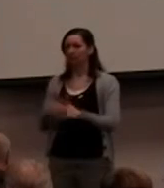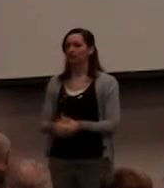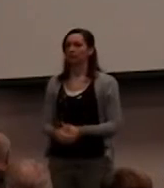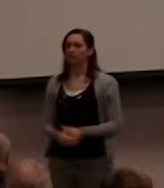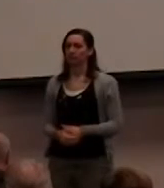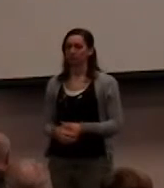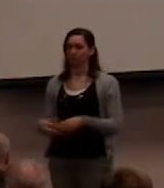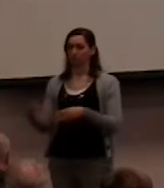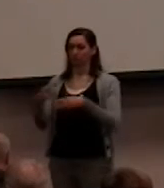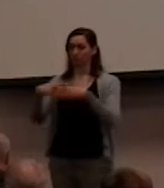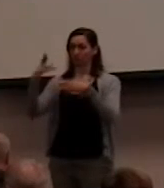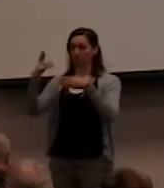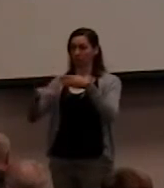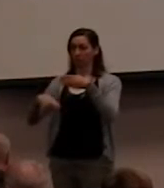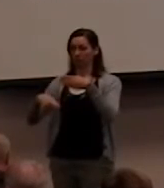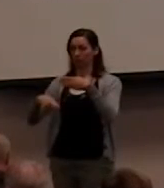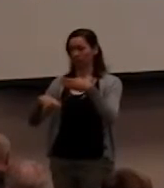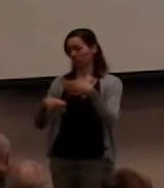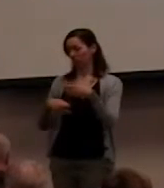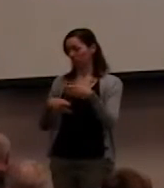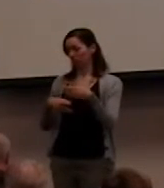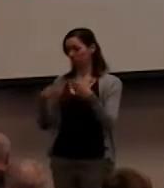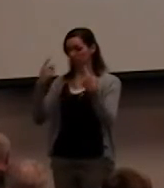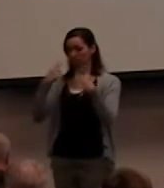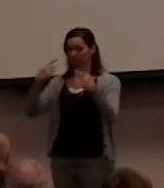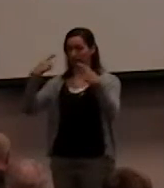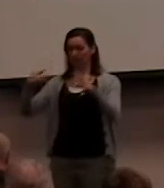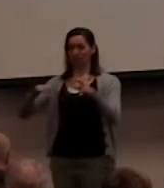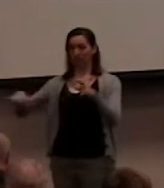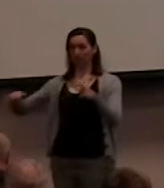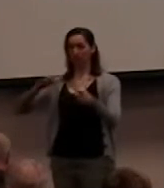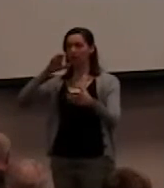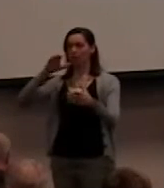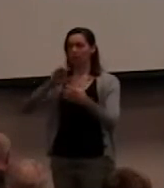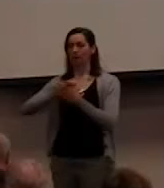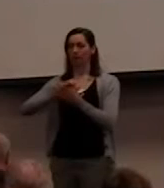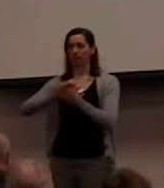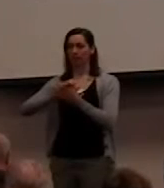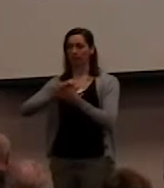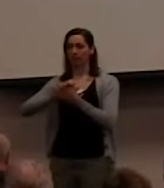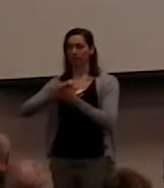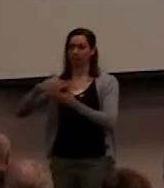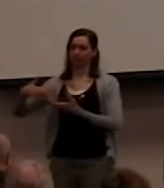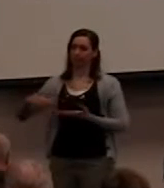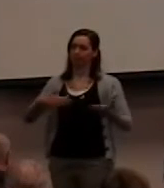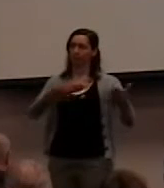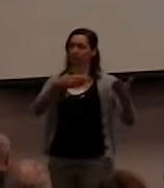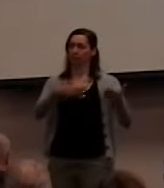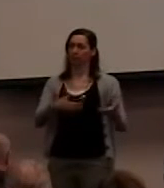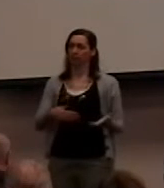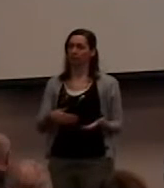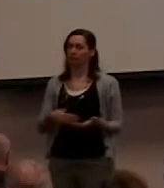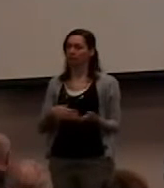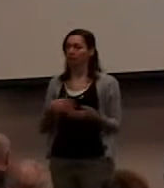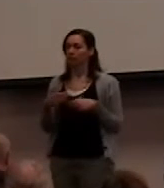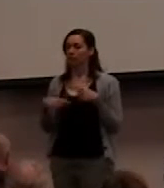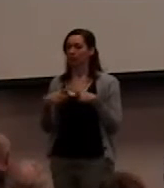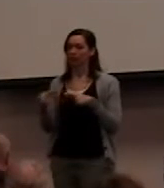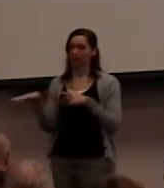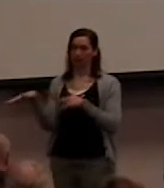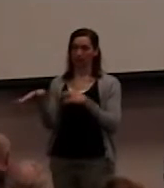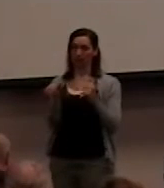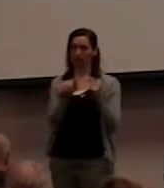The result, well, success. The bride was secured. And then, again, when they